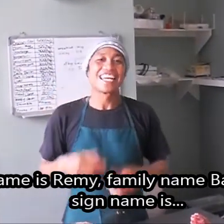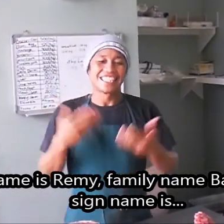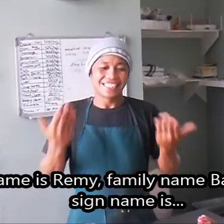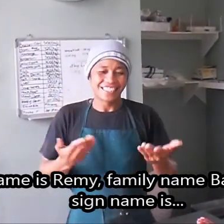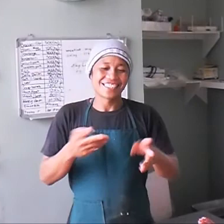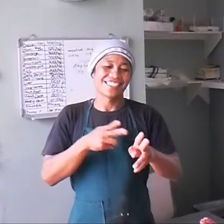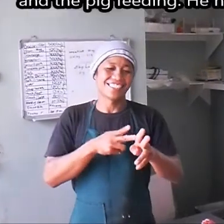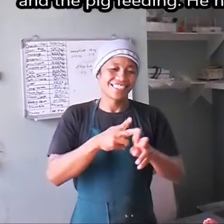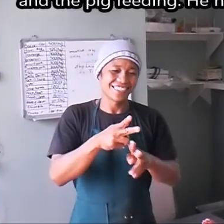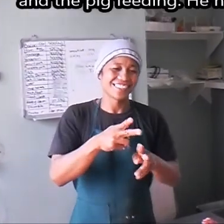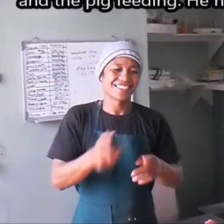Sign name.